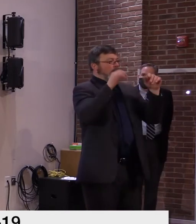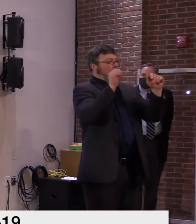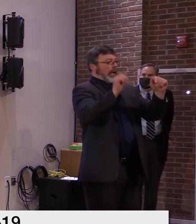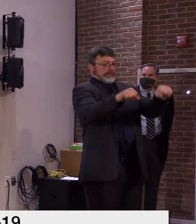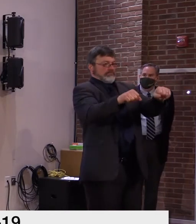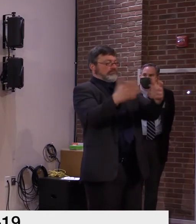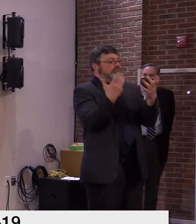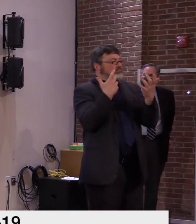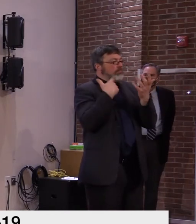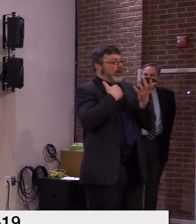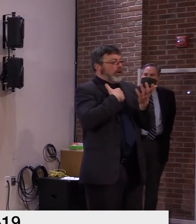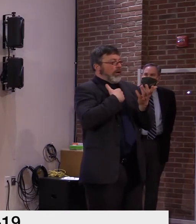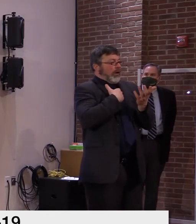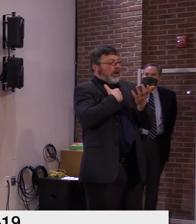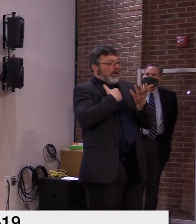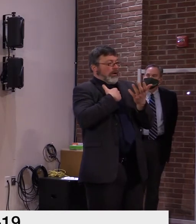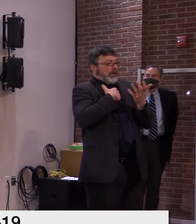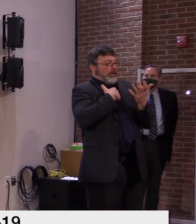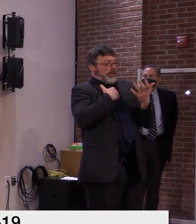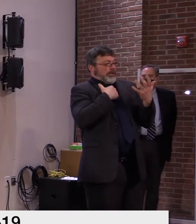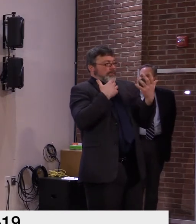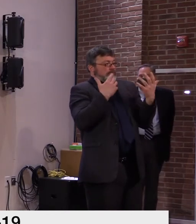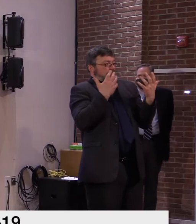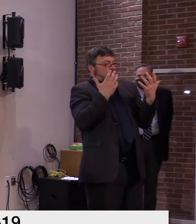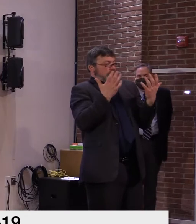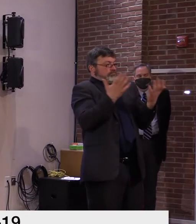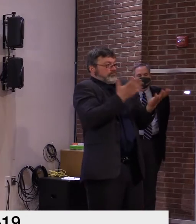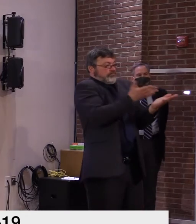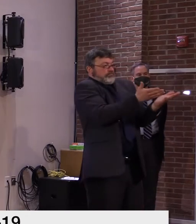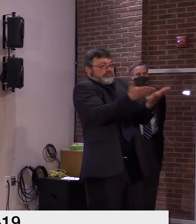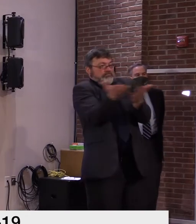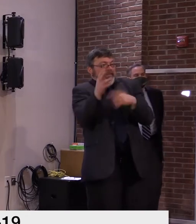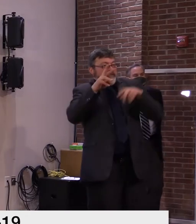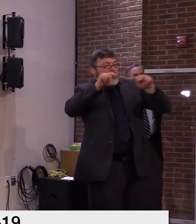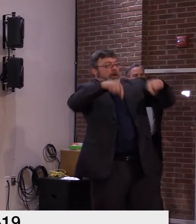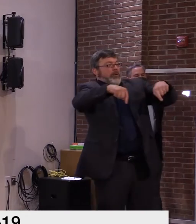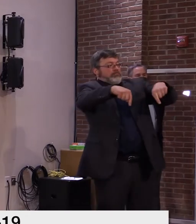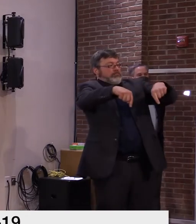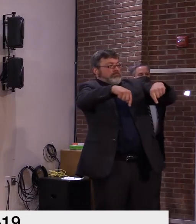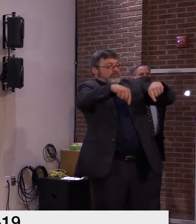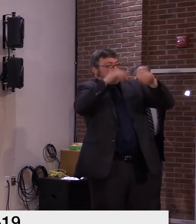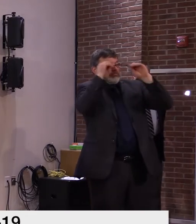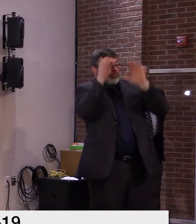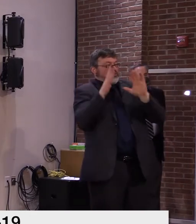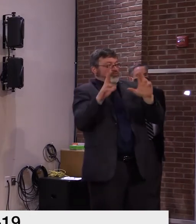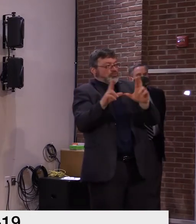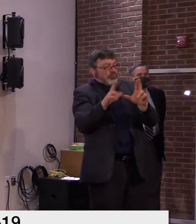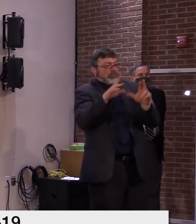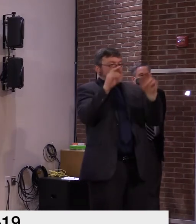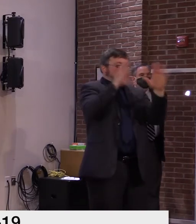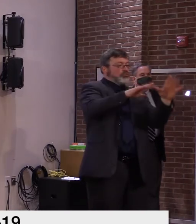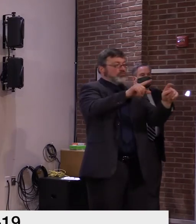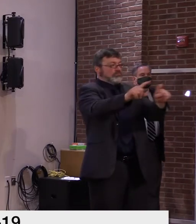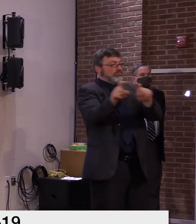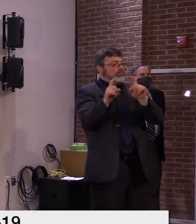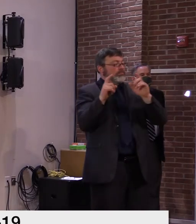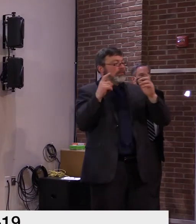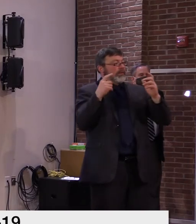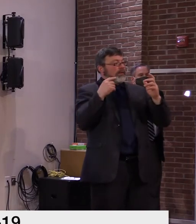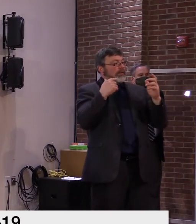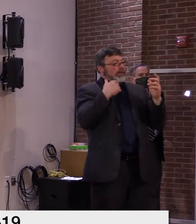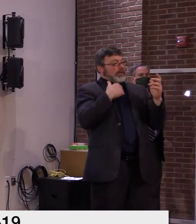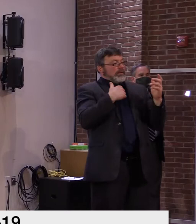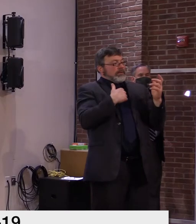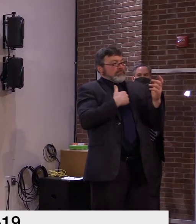statistics throughout the country. It depends on when you are. I'm hopeful that there'll be a high uptake here in Vermont, but in other parts